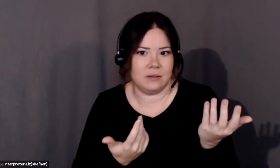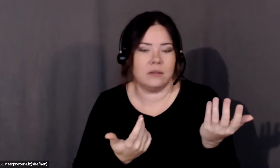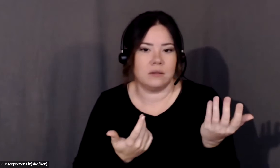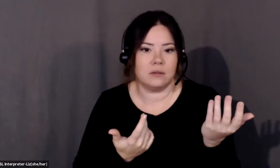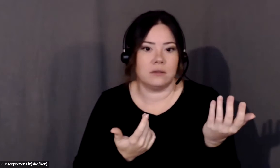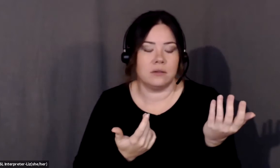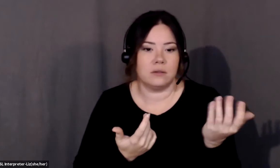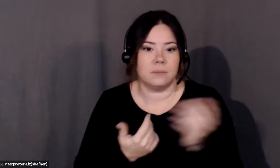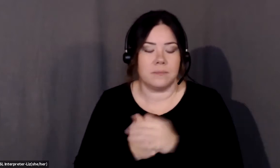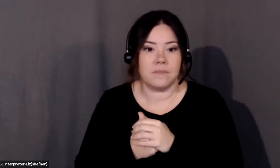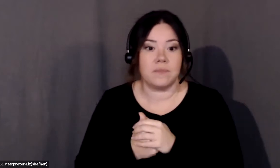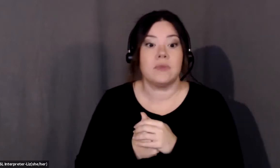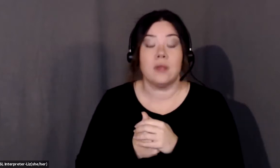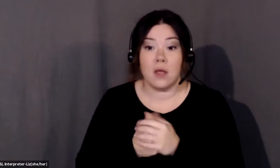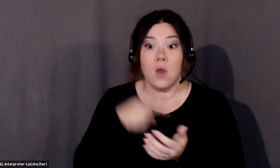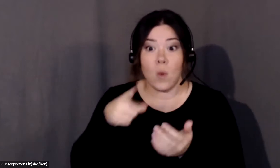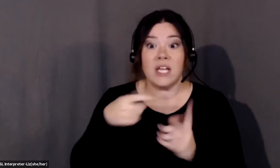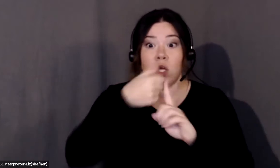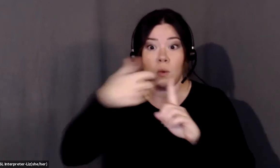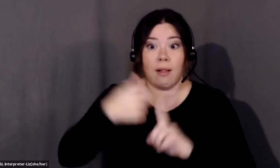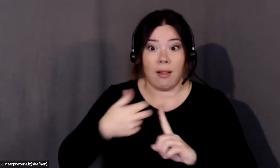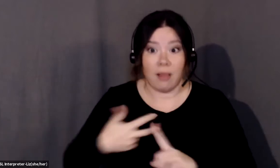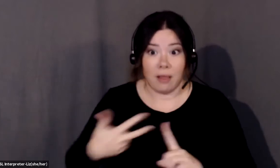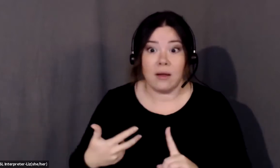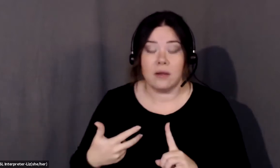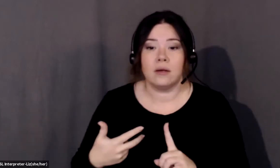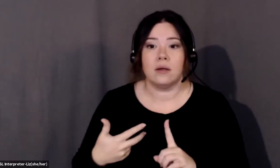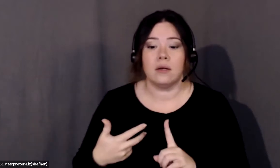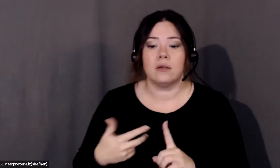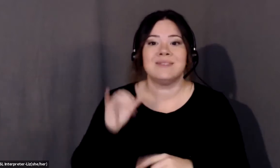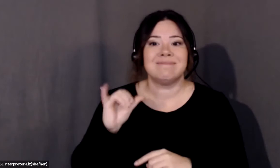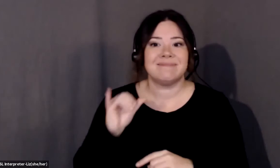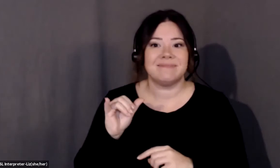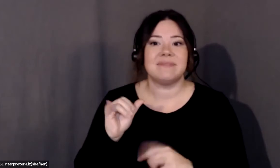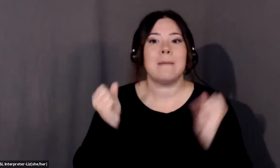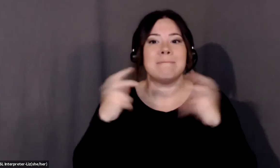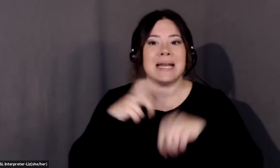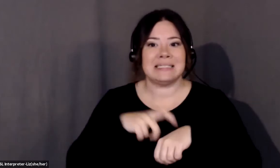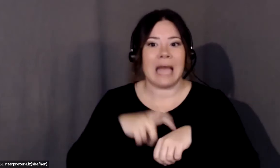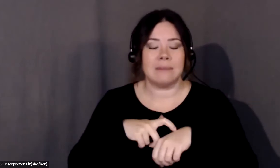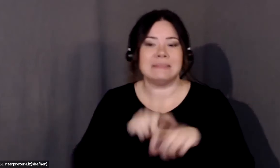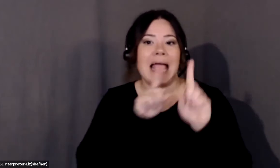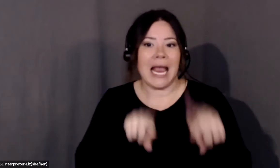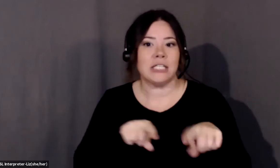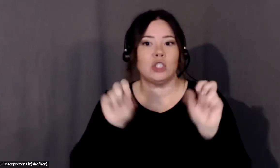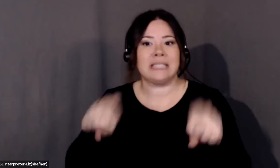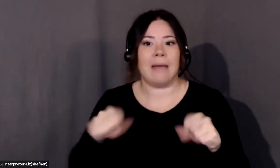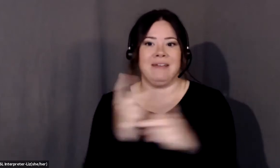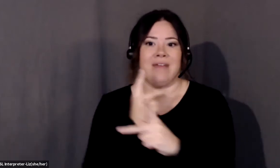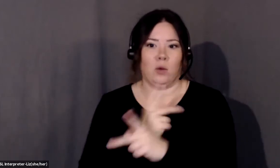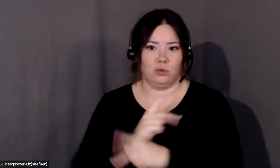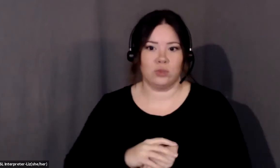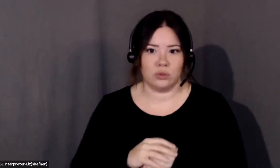When you go through that, actually, interestingly enough, solutions can be found